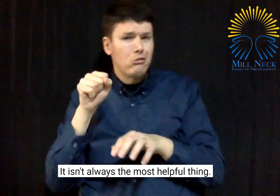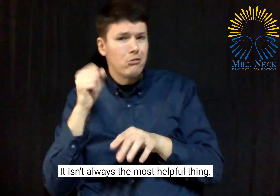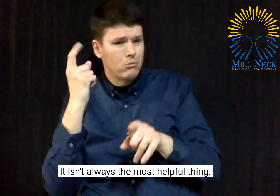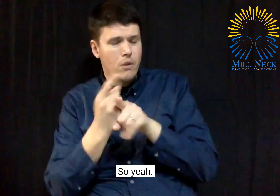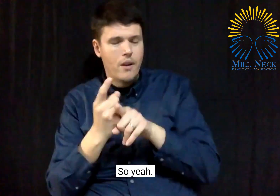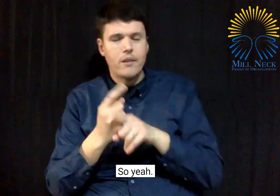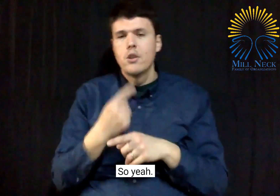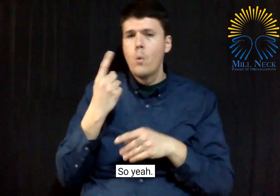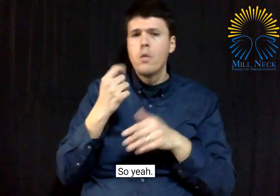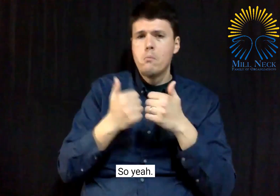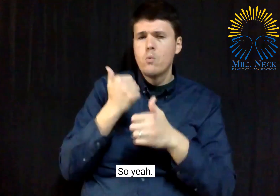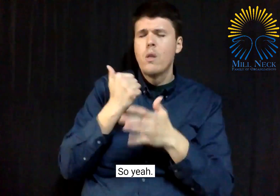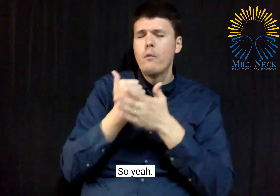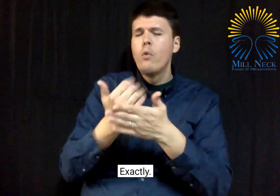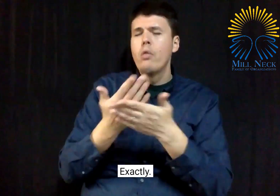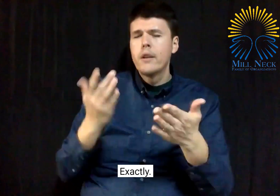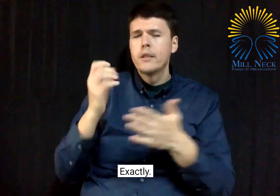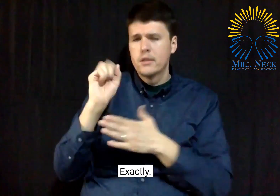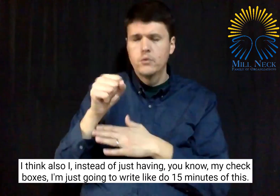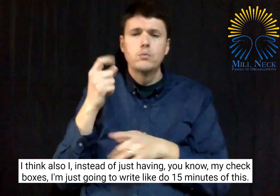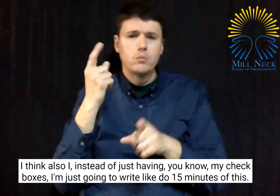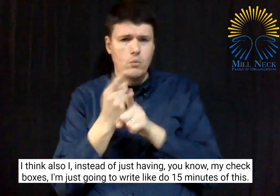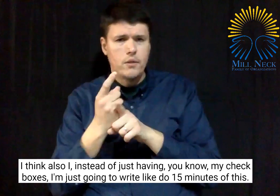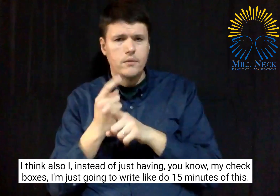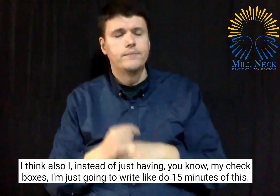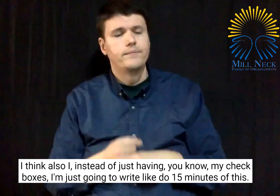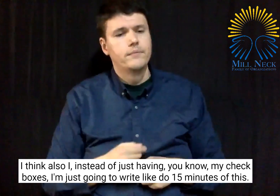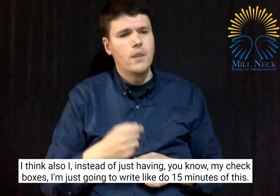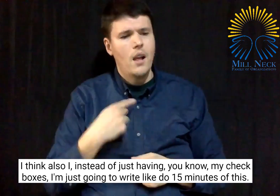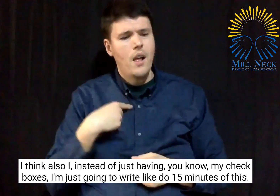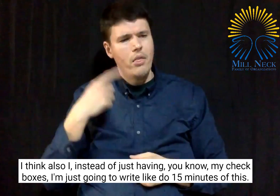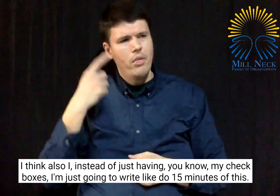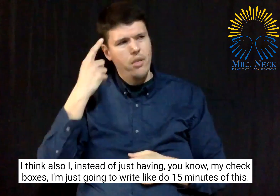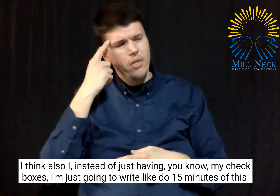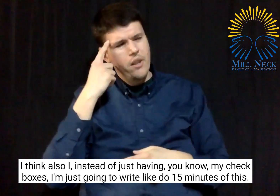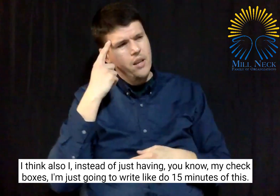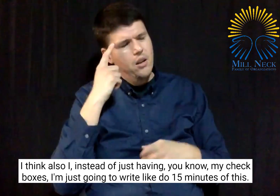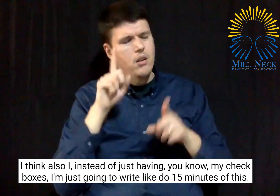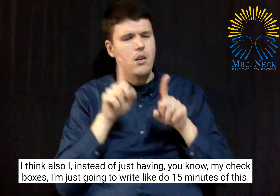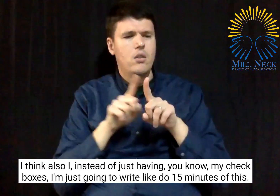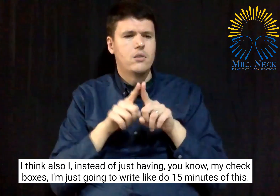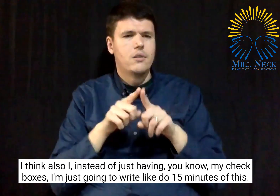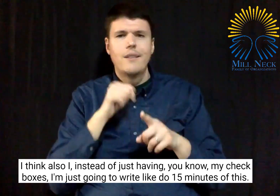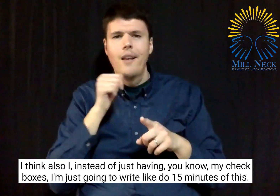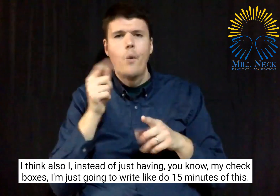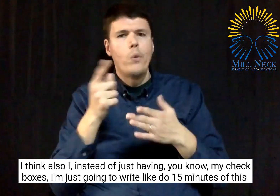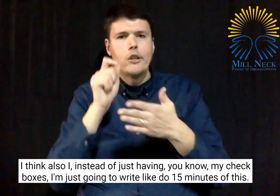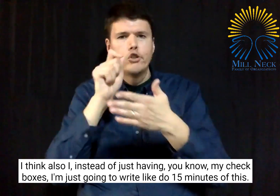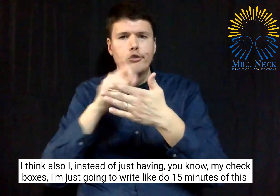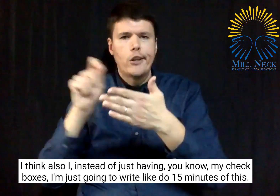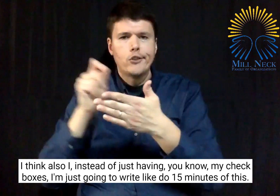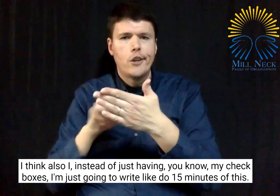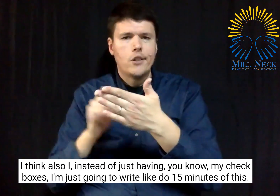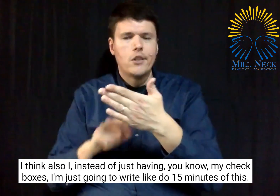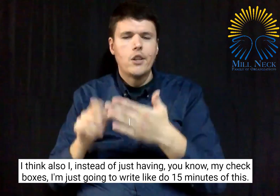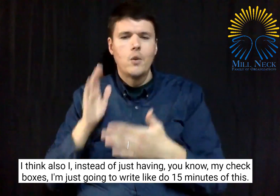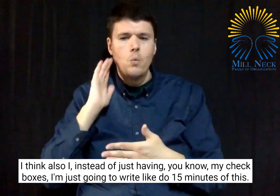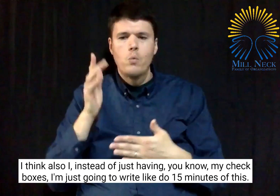thing. So, yeah. Exactly. I think also instead of just having, my check boxes, I'm just going to write do 15 minutes